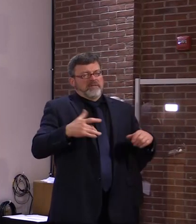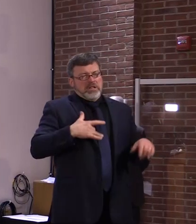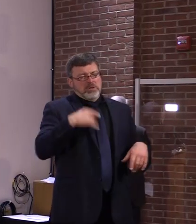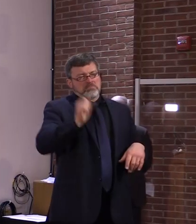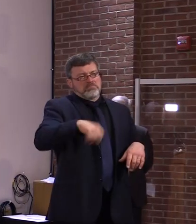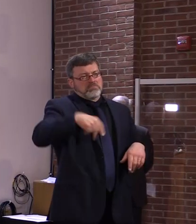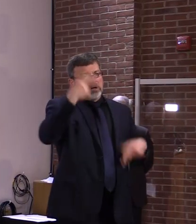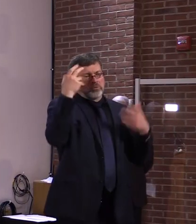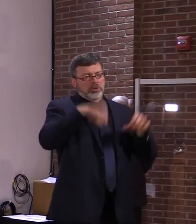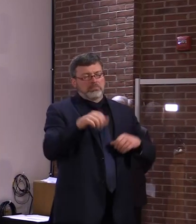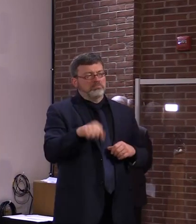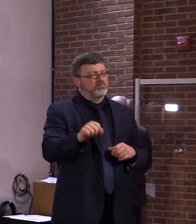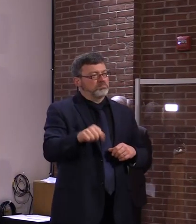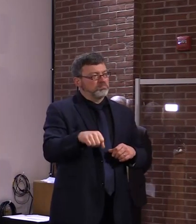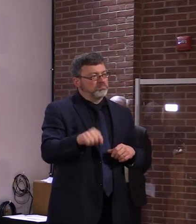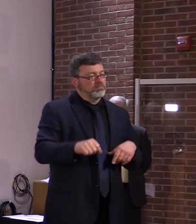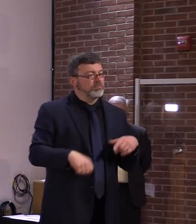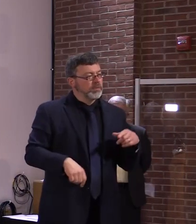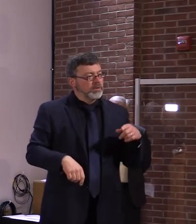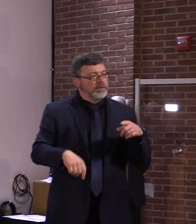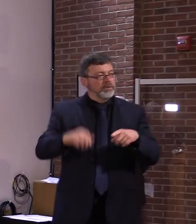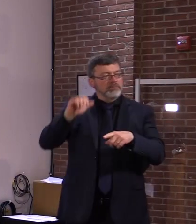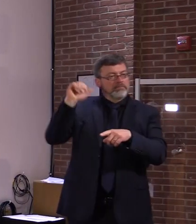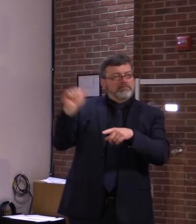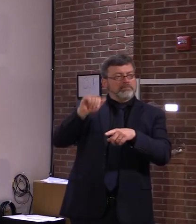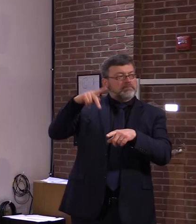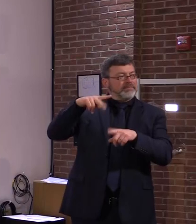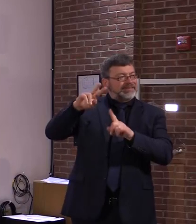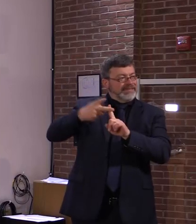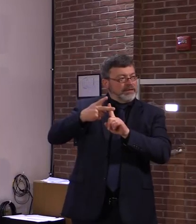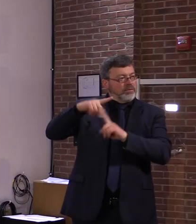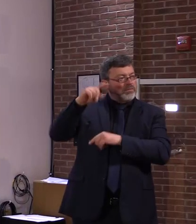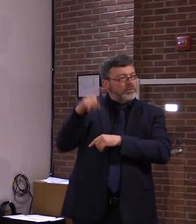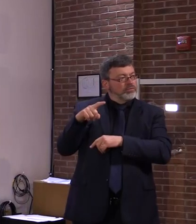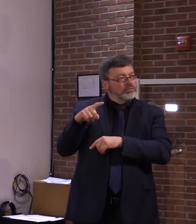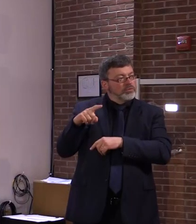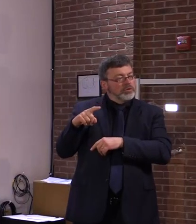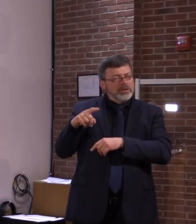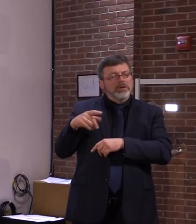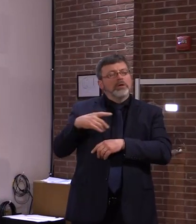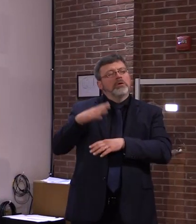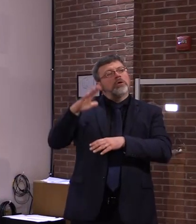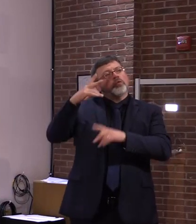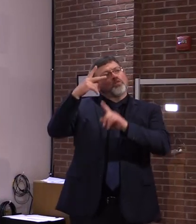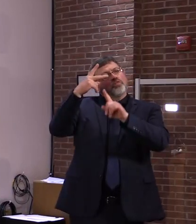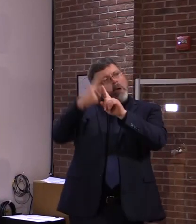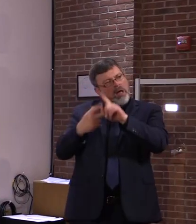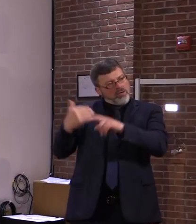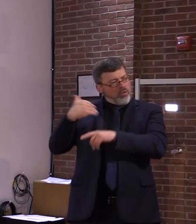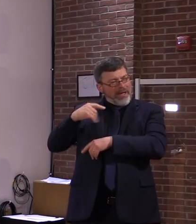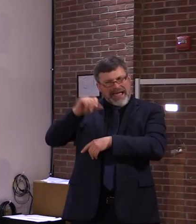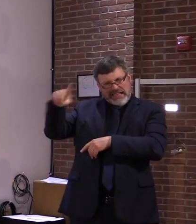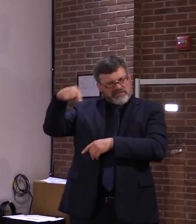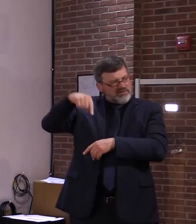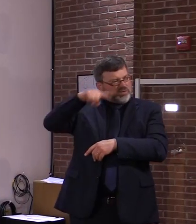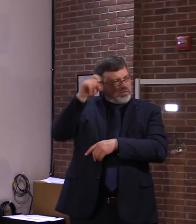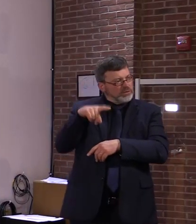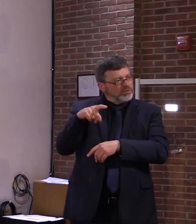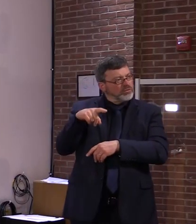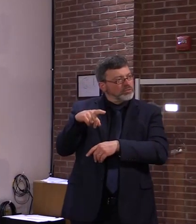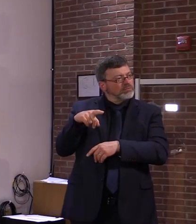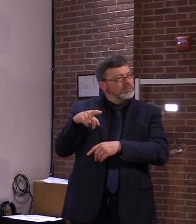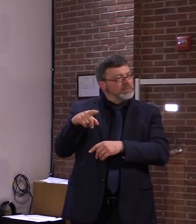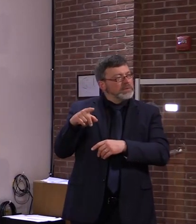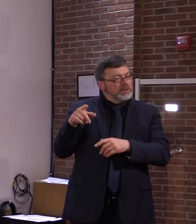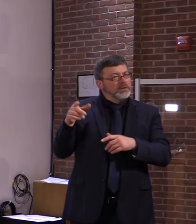Okay. And I asked you this question a couple of months ago, but I'm going to these press briefings, I think they're great. I mean, you talk